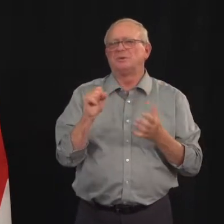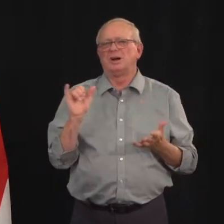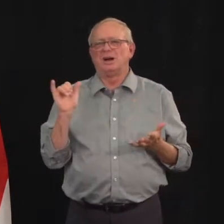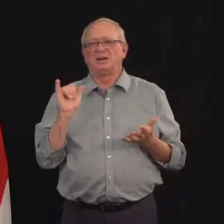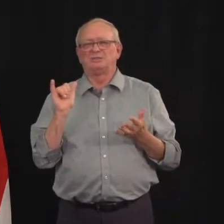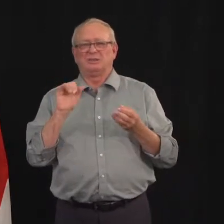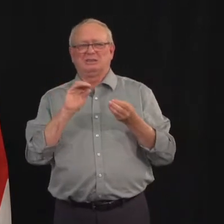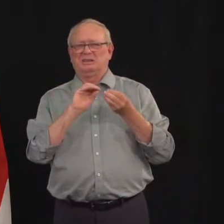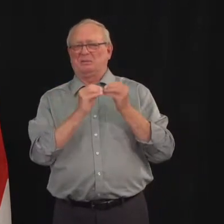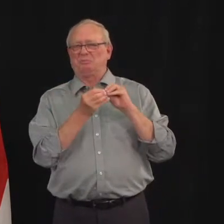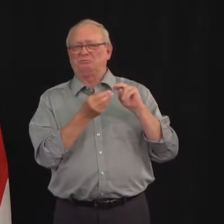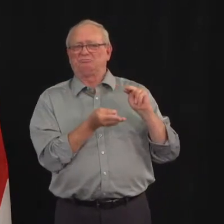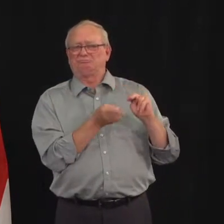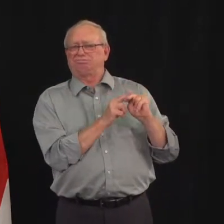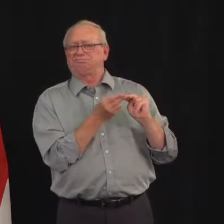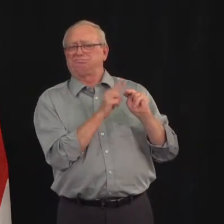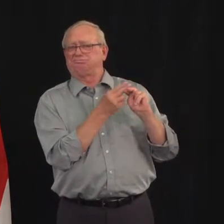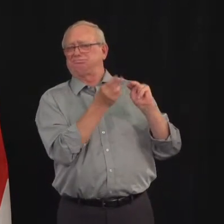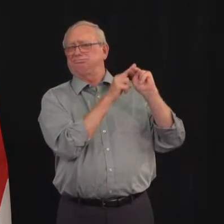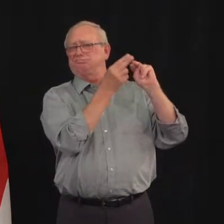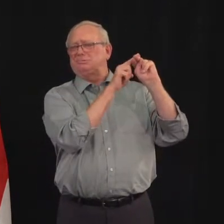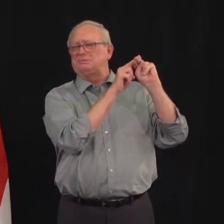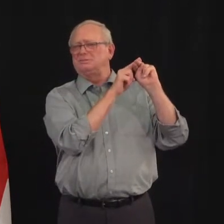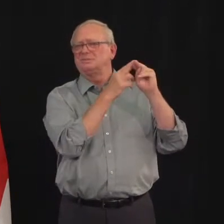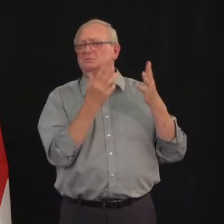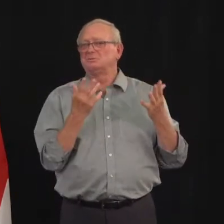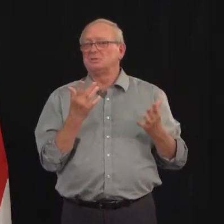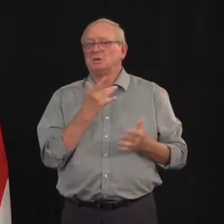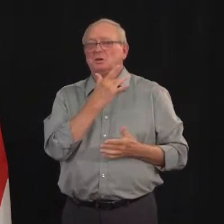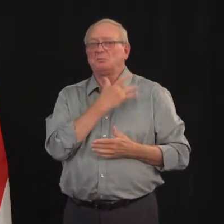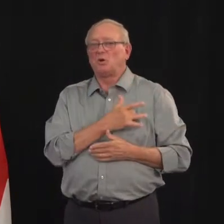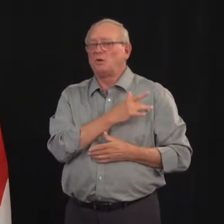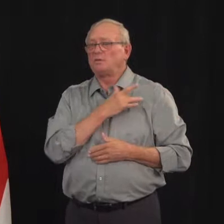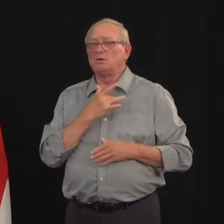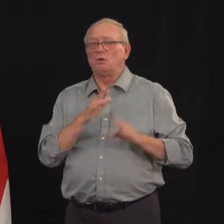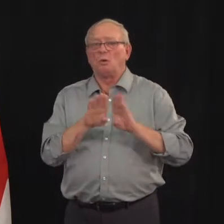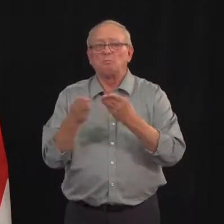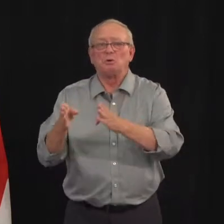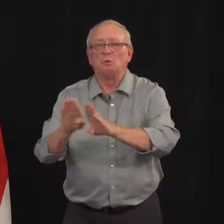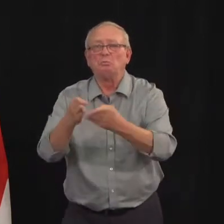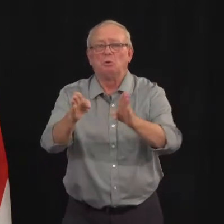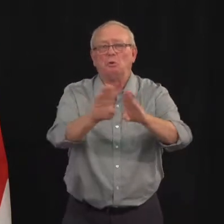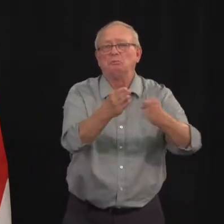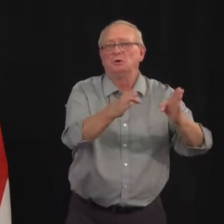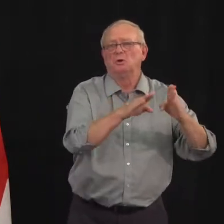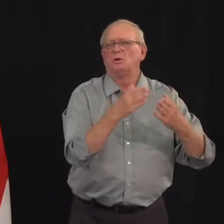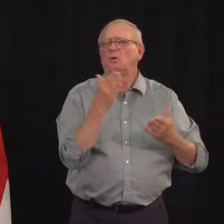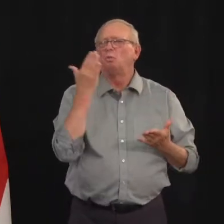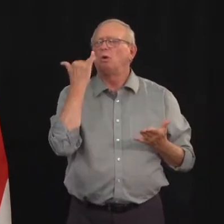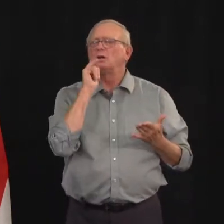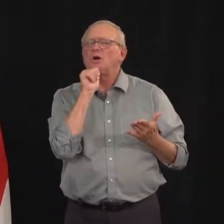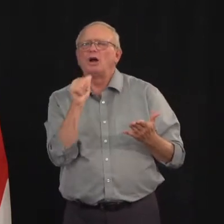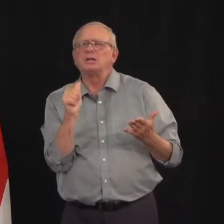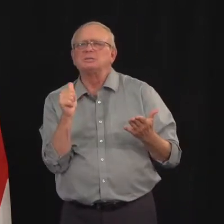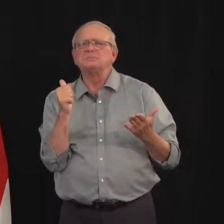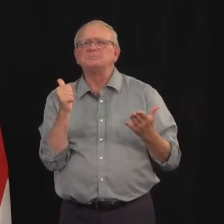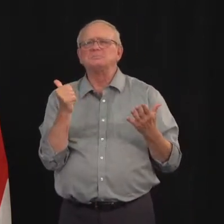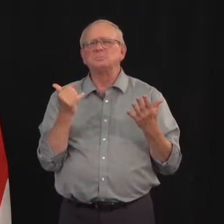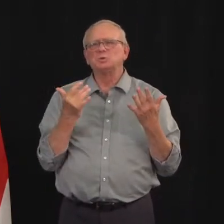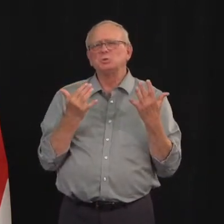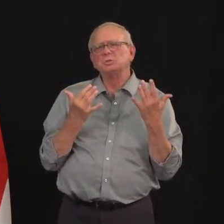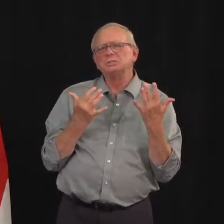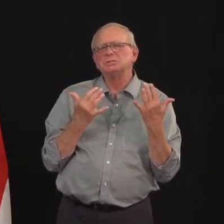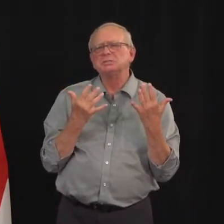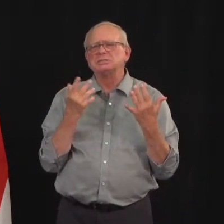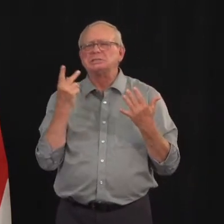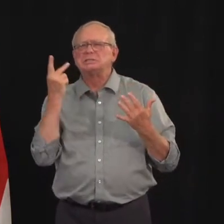out. But was the province too quick to reopen? And in retrospect, could waiting a few more weeks have prevented the rise in cases we're seeing now?